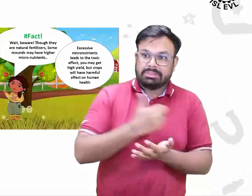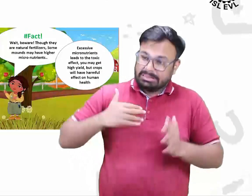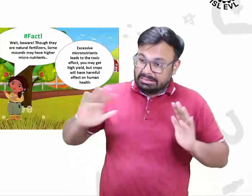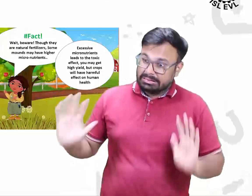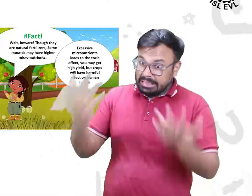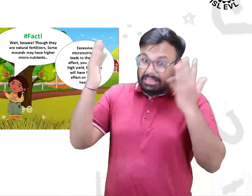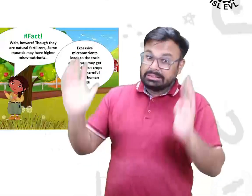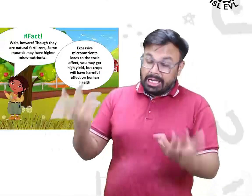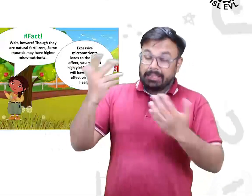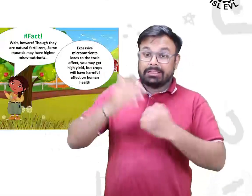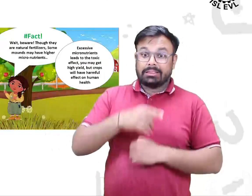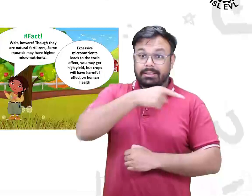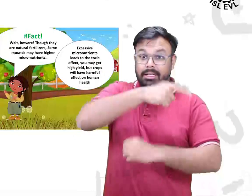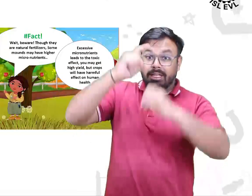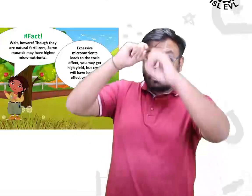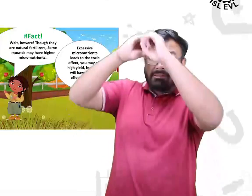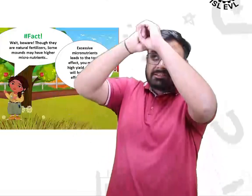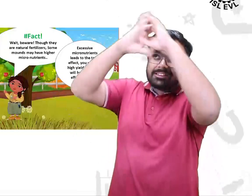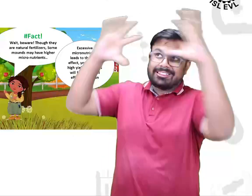my crops.